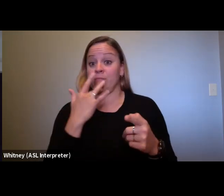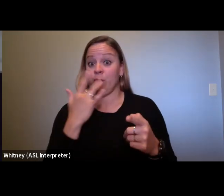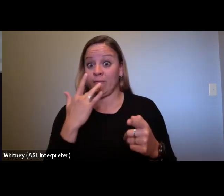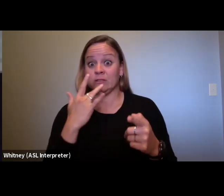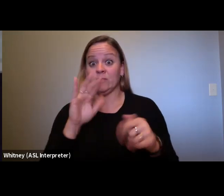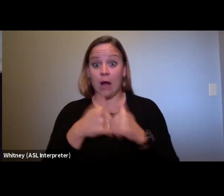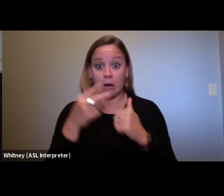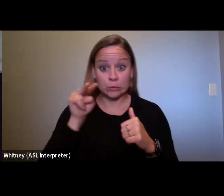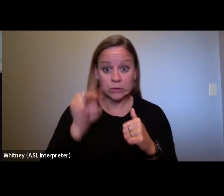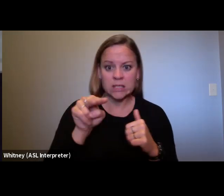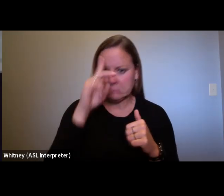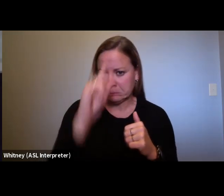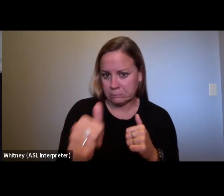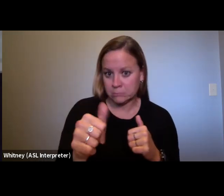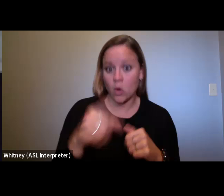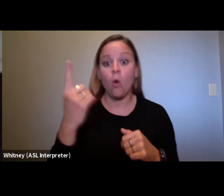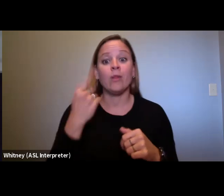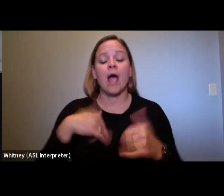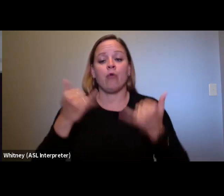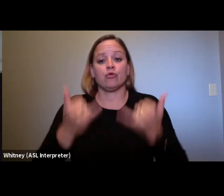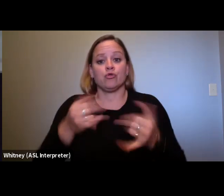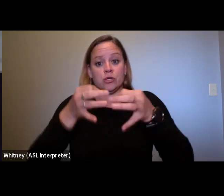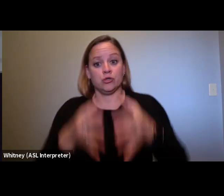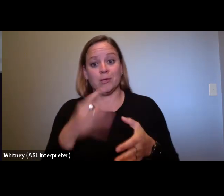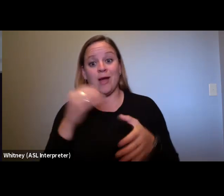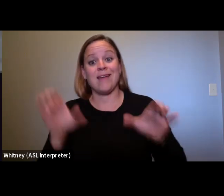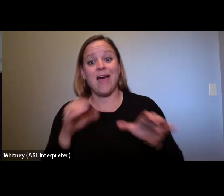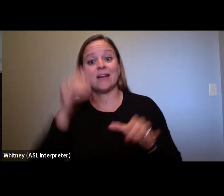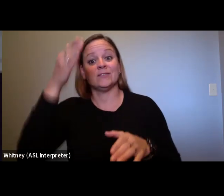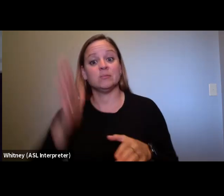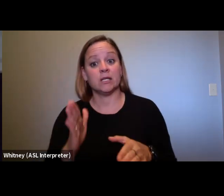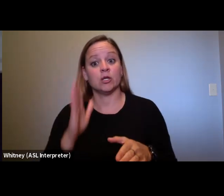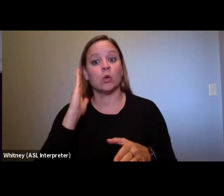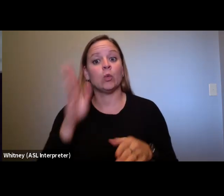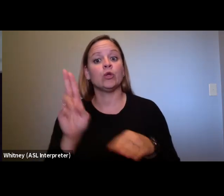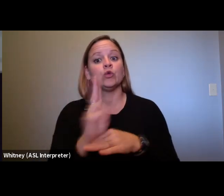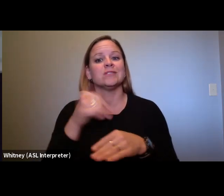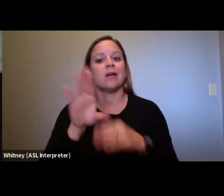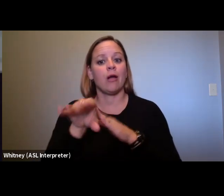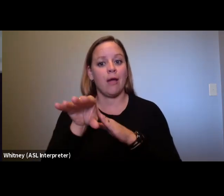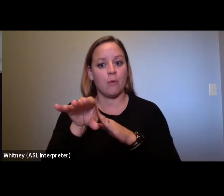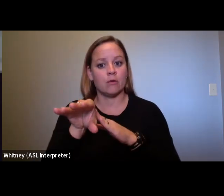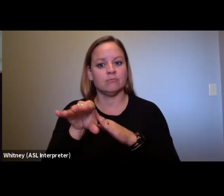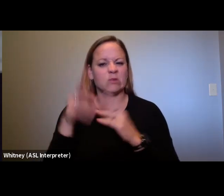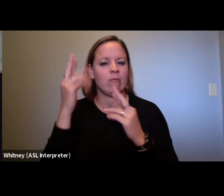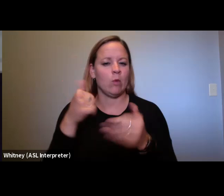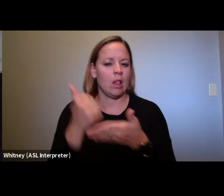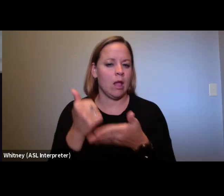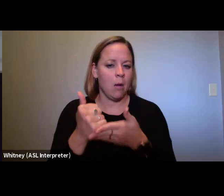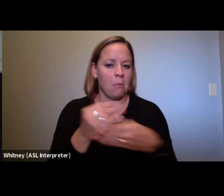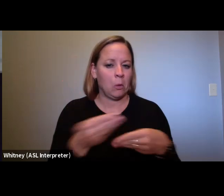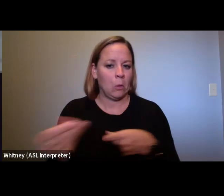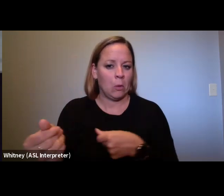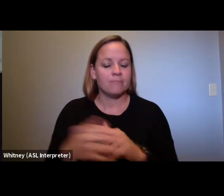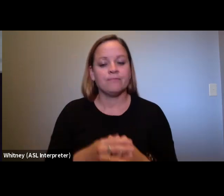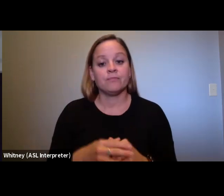that. Only our current interpreter and active speaker will be using their camera at a time. So hopefully that'll help things.